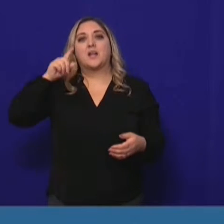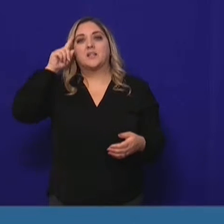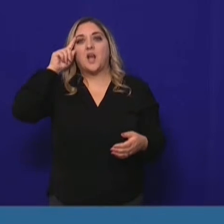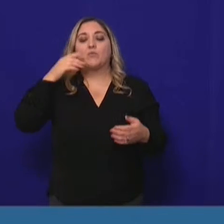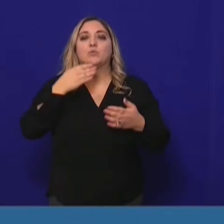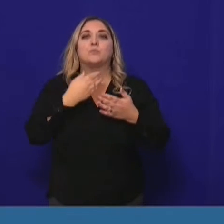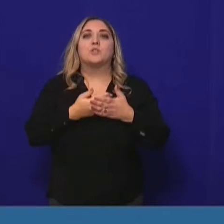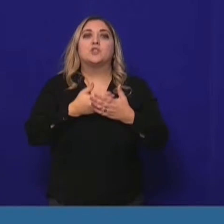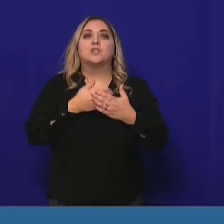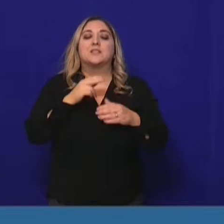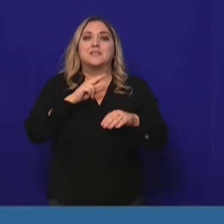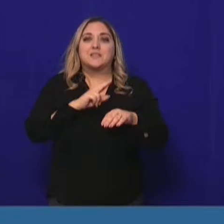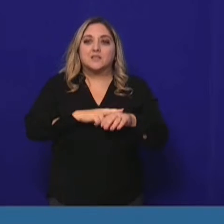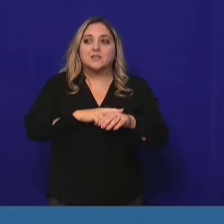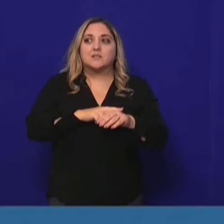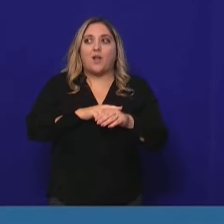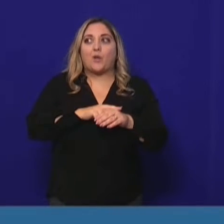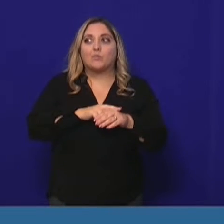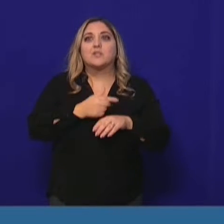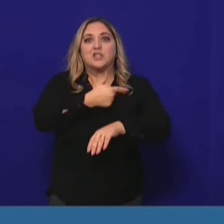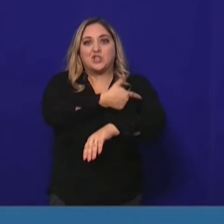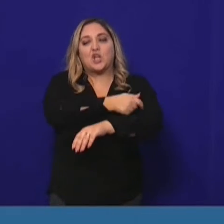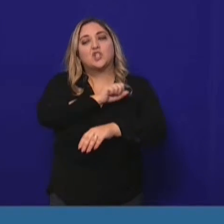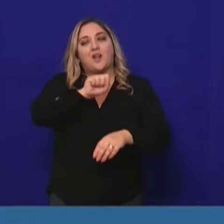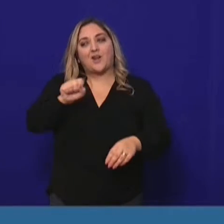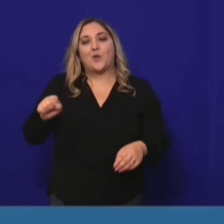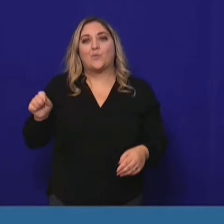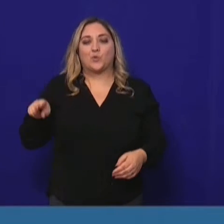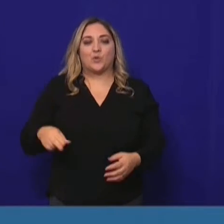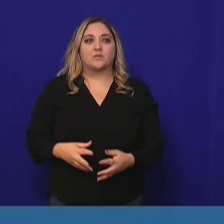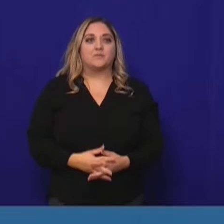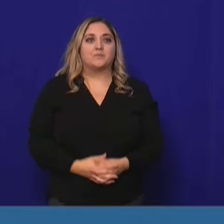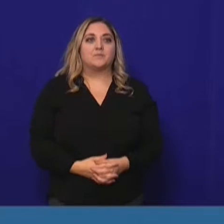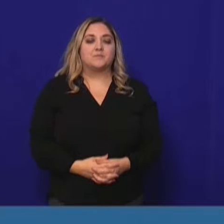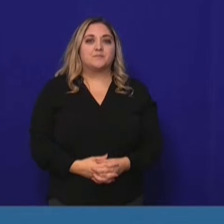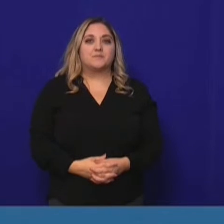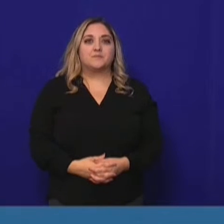kif eventwalment aħna nkun nistgħu wkoll nilħqu lil dawn l-anzjani.